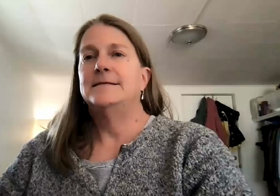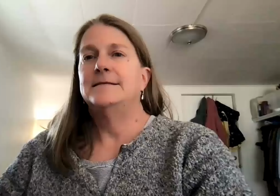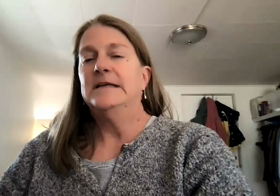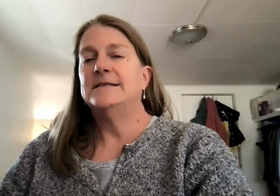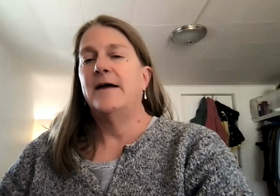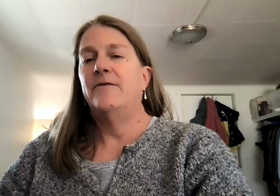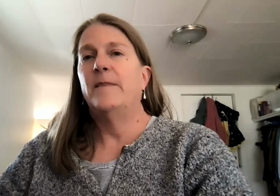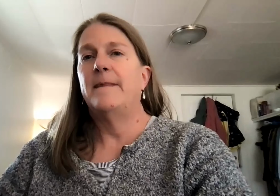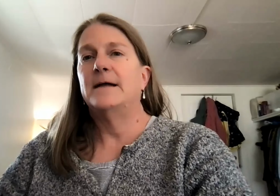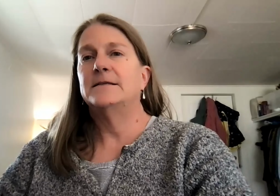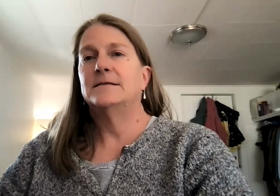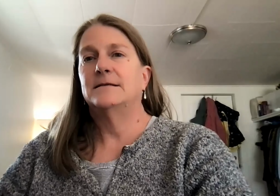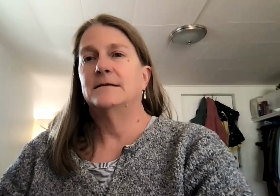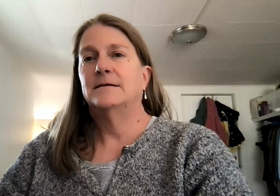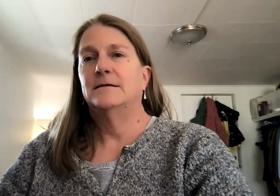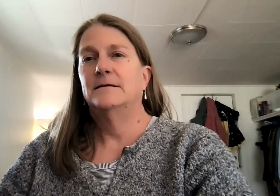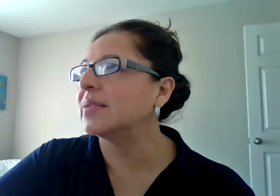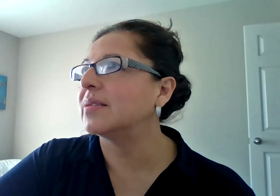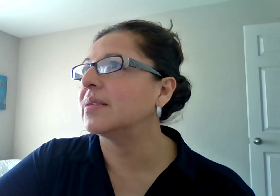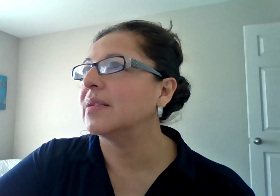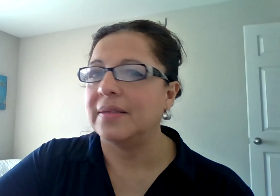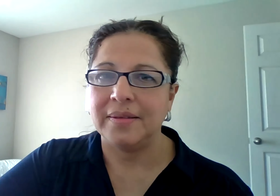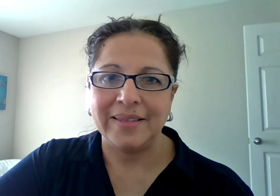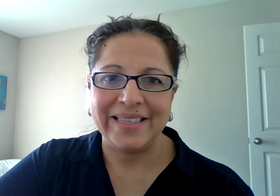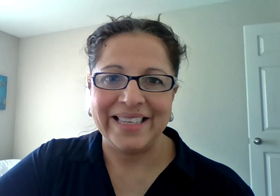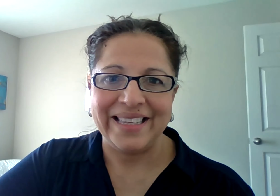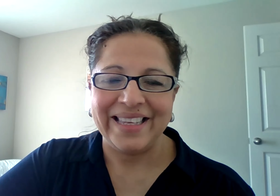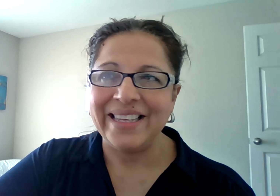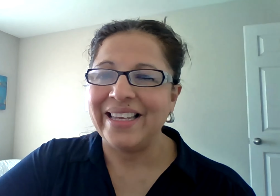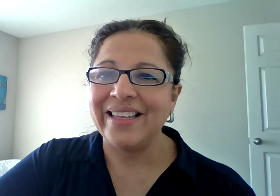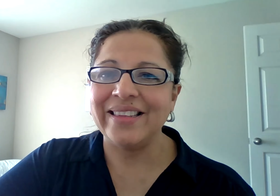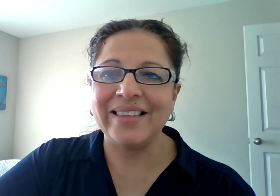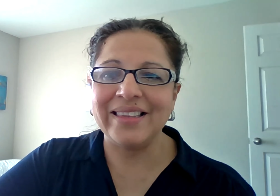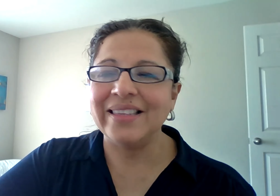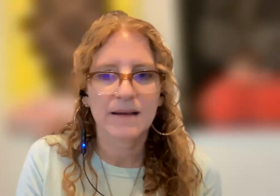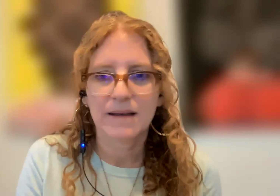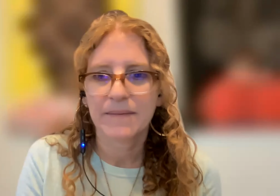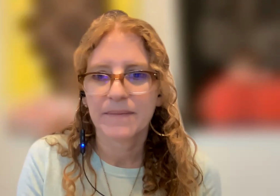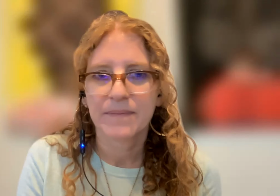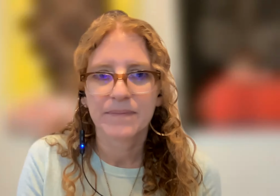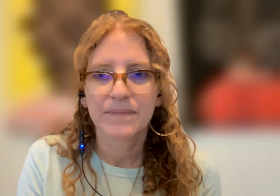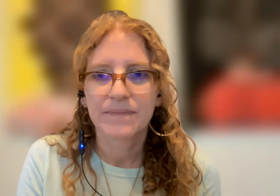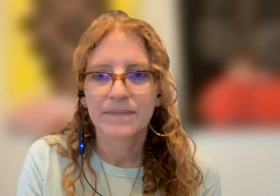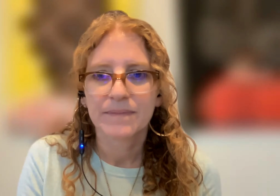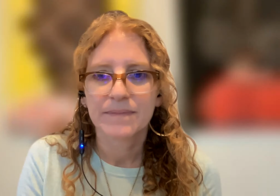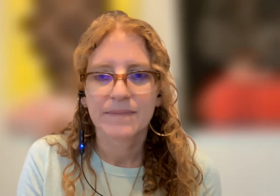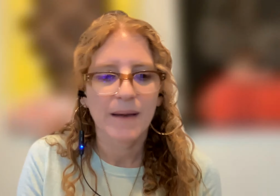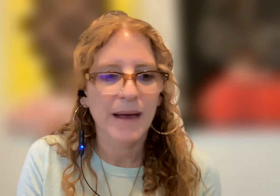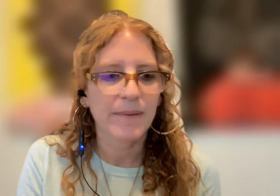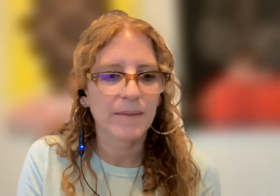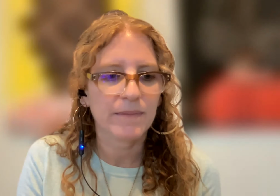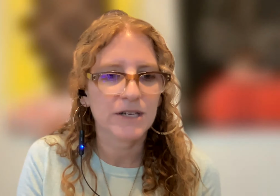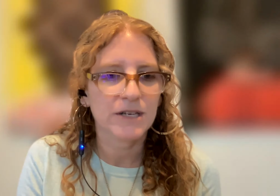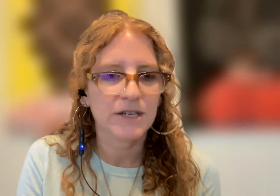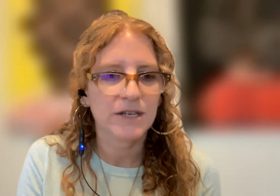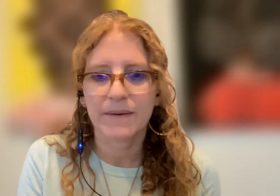Yes, did we decide, Robin, that that's? Yeah. I don't see it. I didn't get an email. No problem. I'm